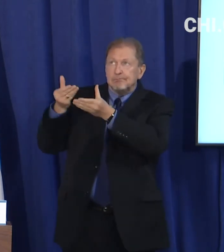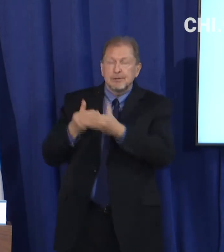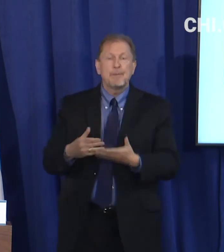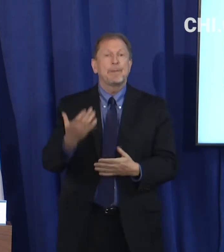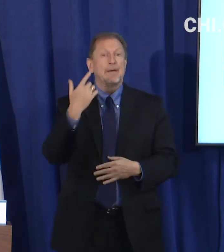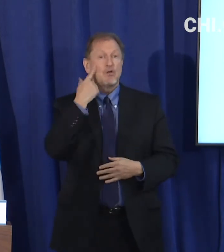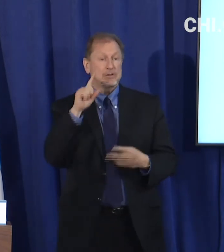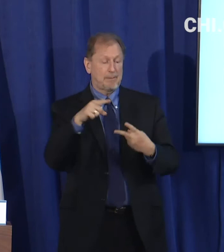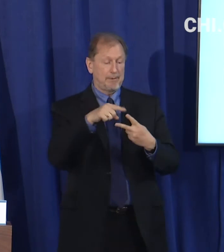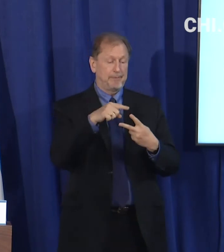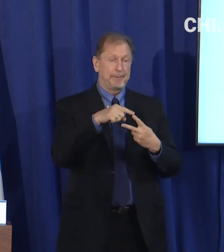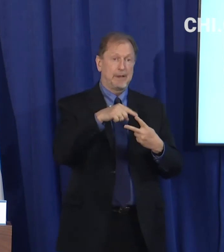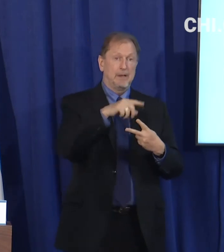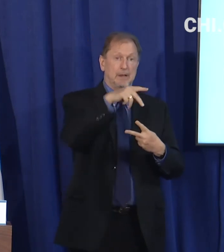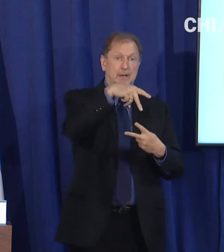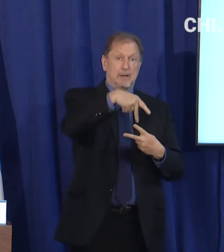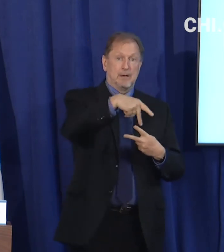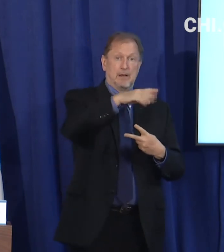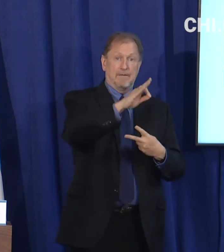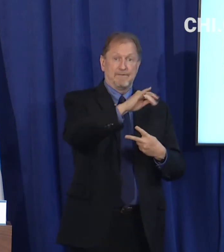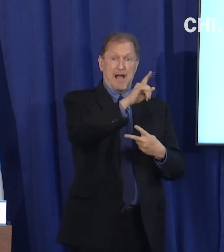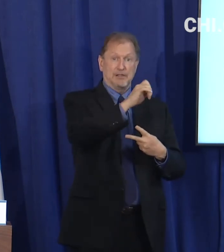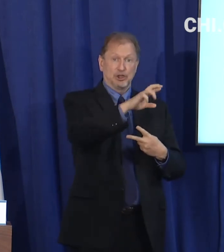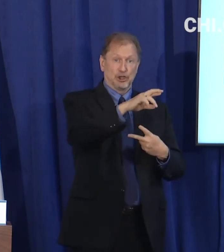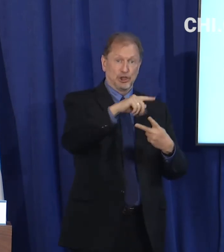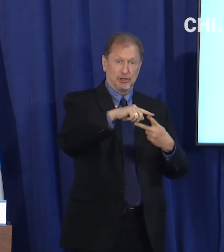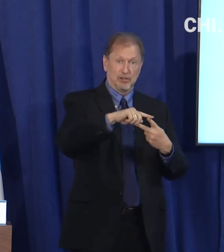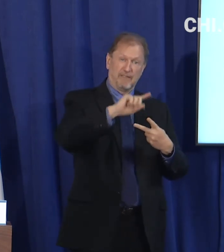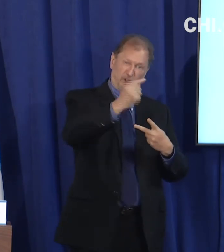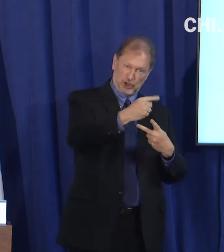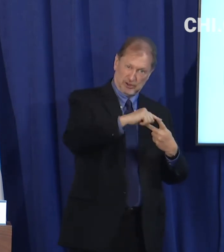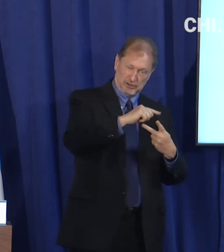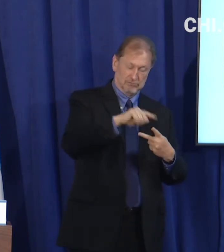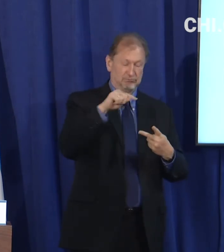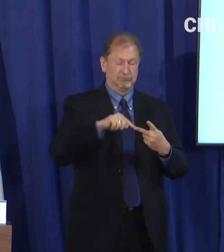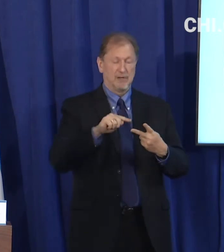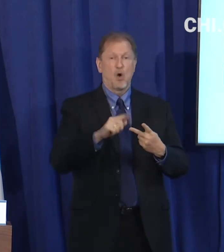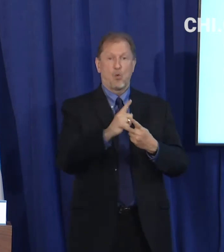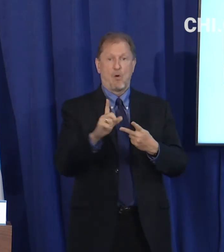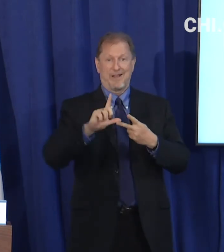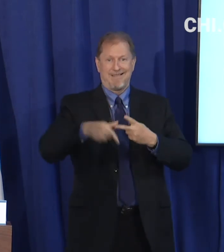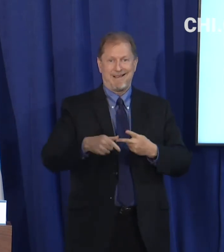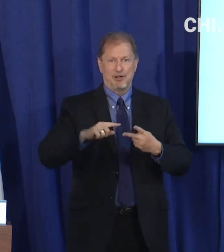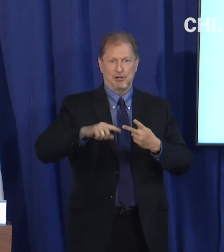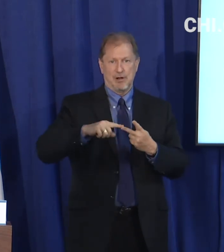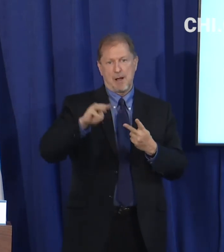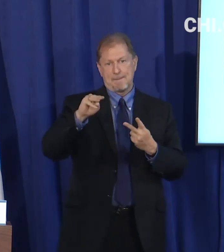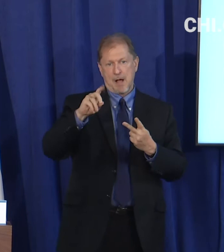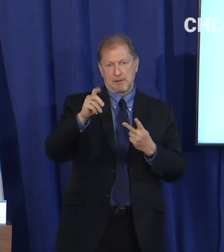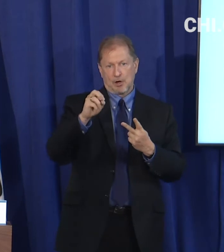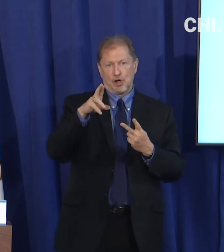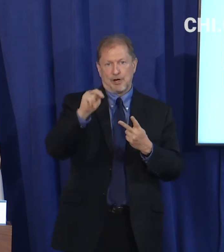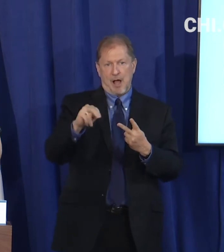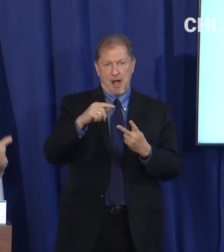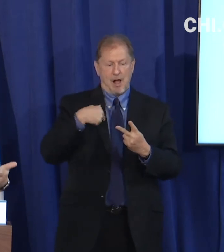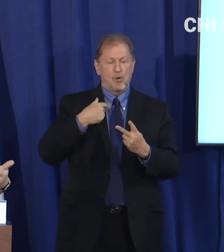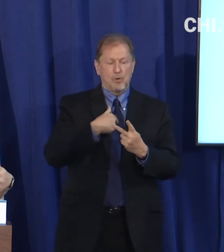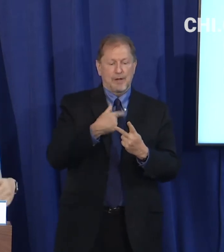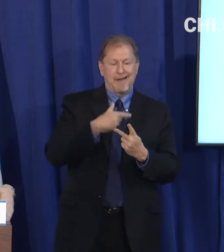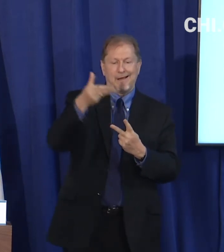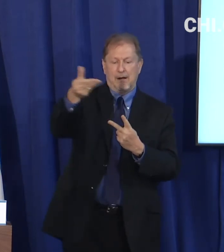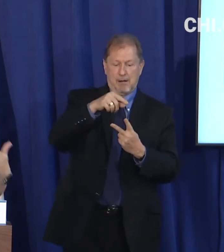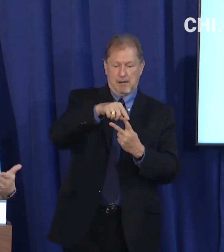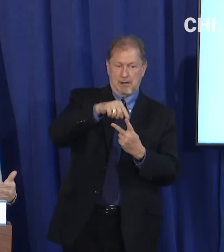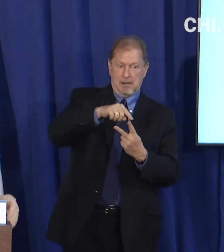the Moderna vaccine is coming along just 1 week behind that, we would hope to not only be able to receive additional Pfizer vaccine, but be